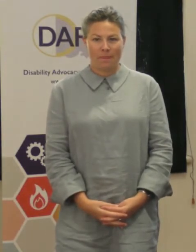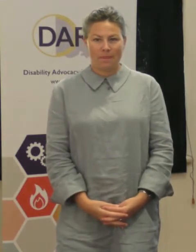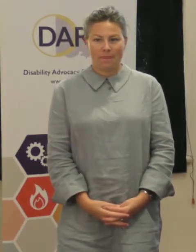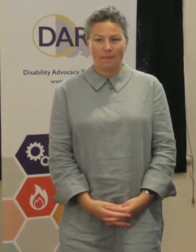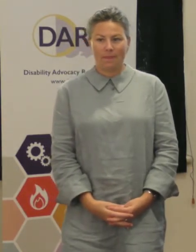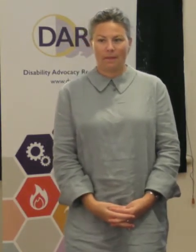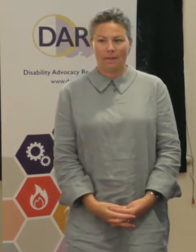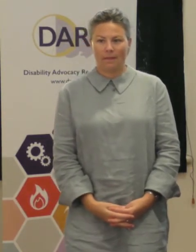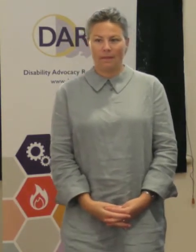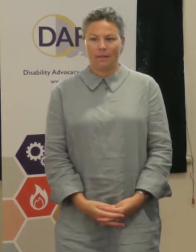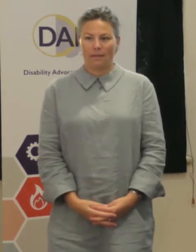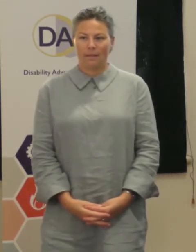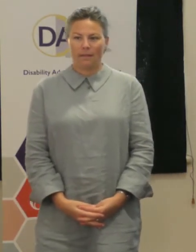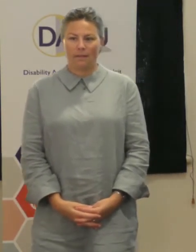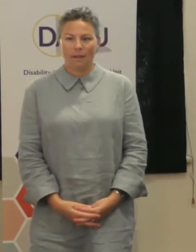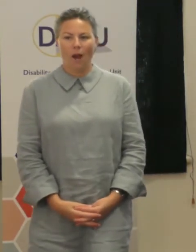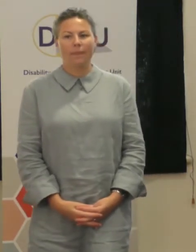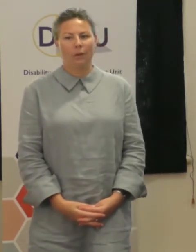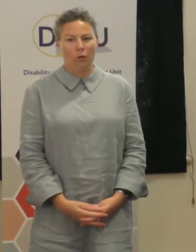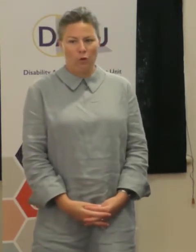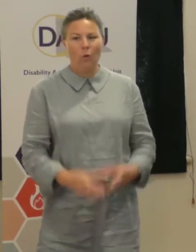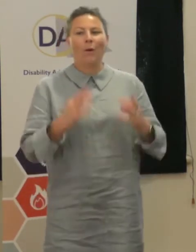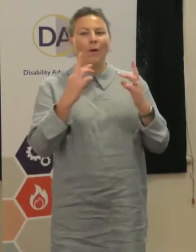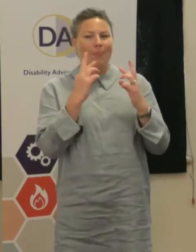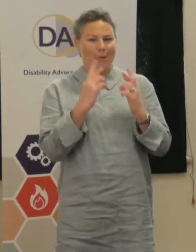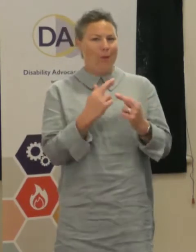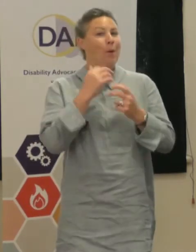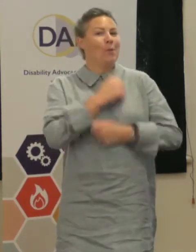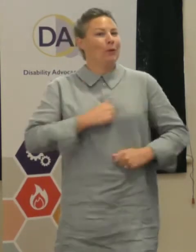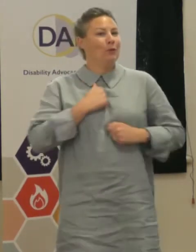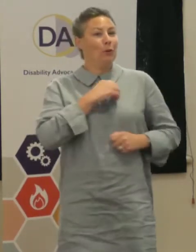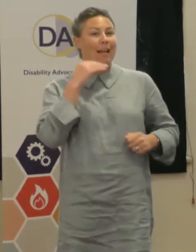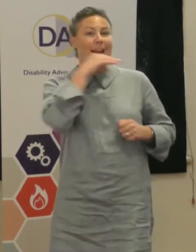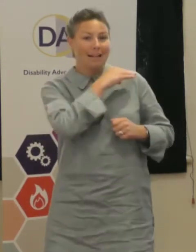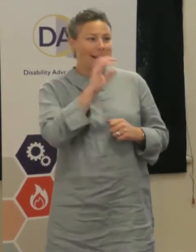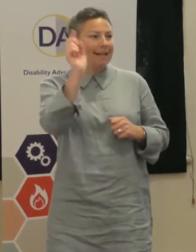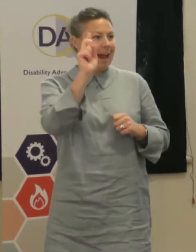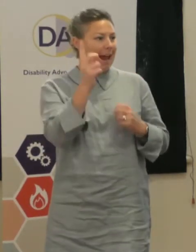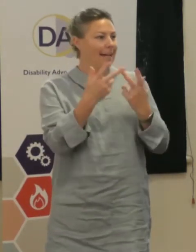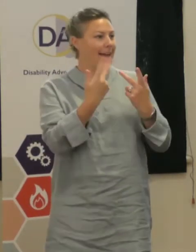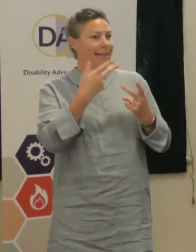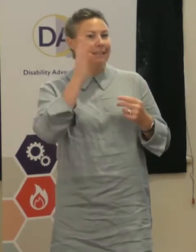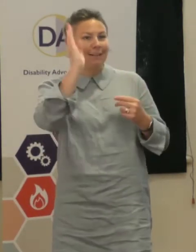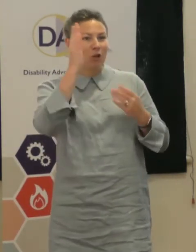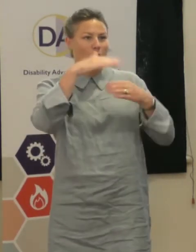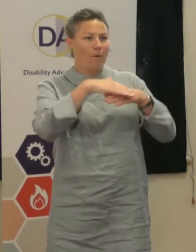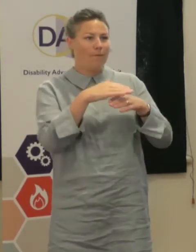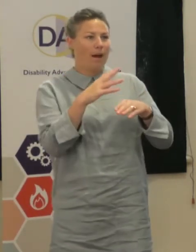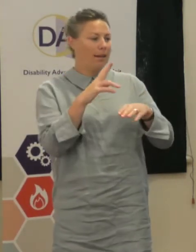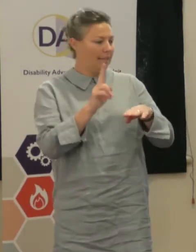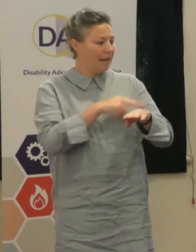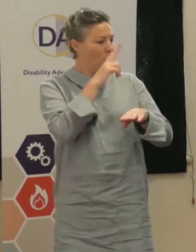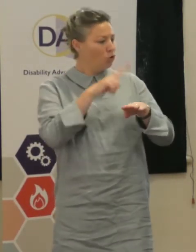Okay, I hope you enjoyed lunch. And now we're into our afternoon session of the day on the National Redress Scheme